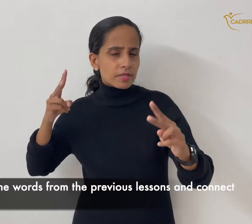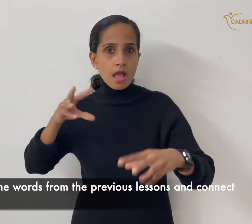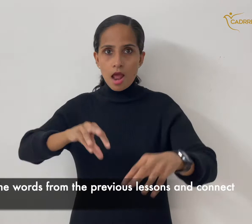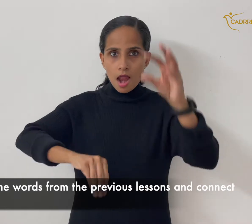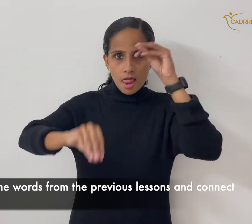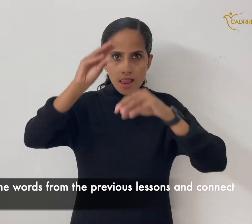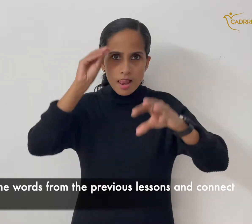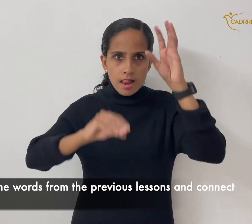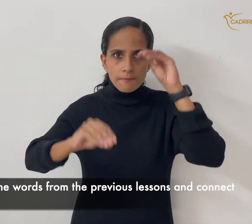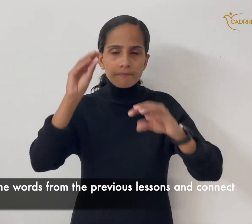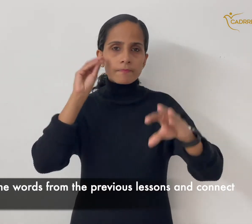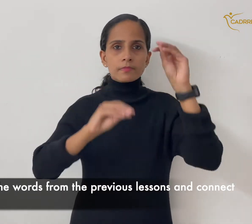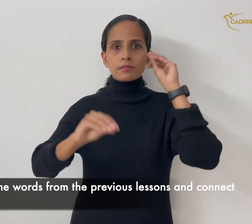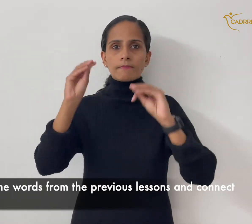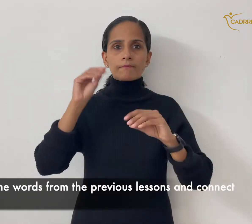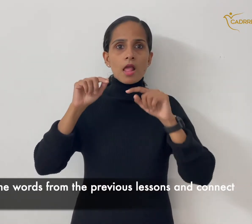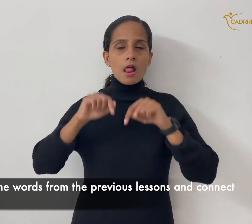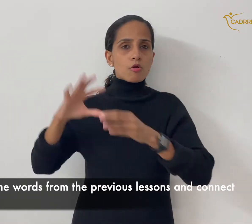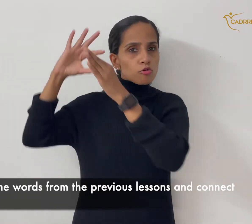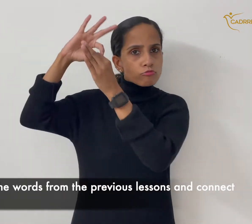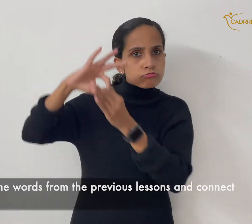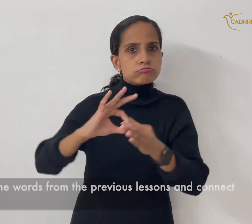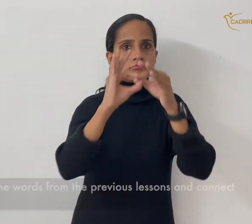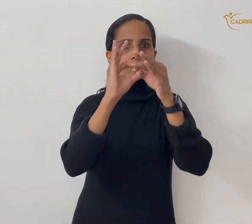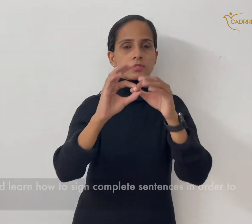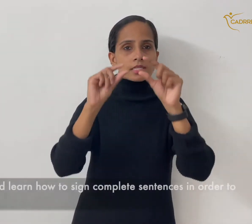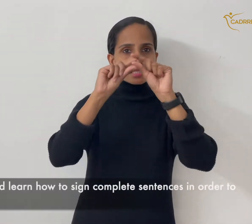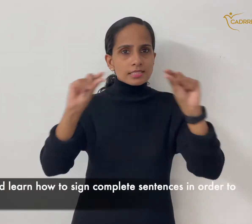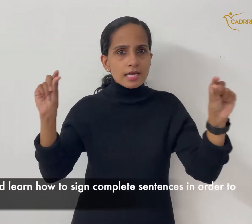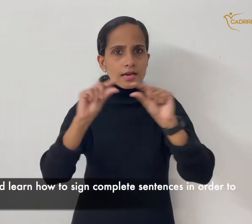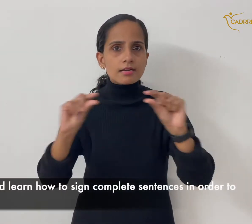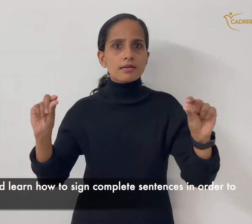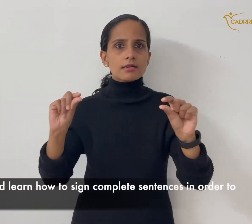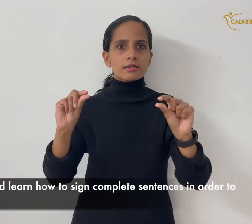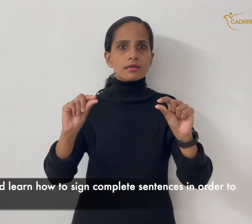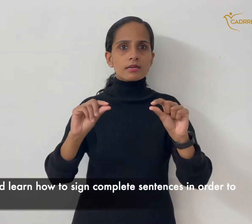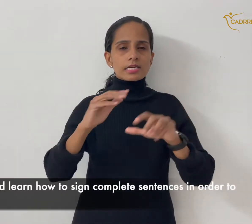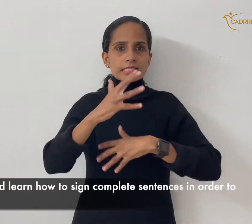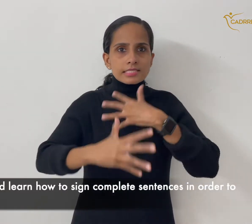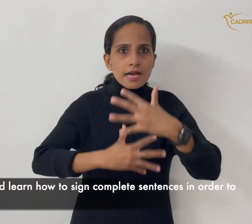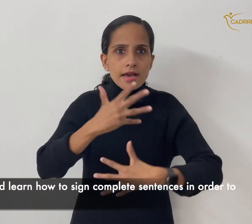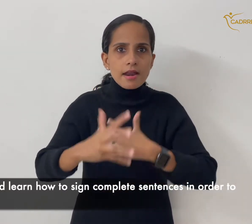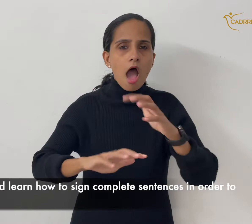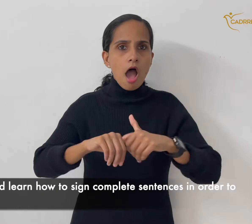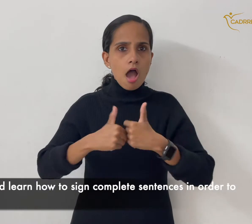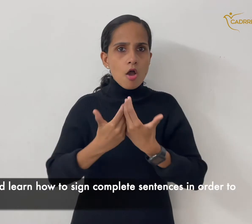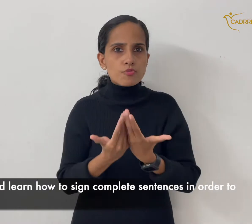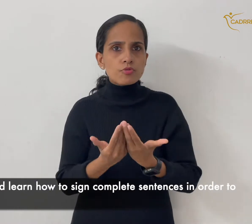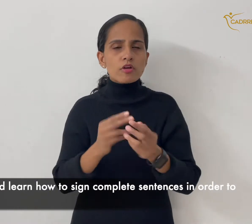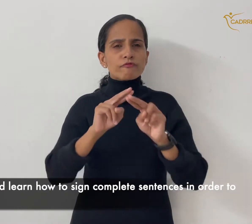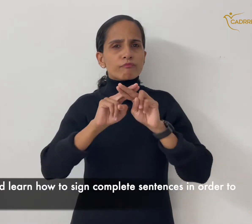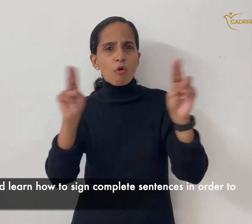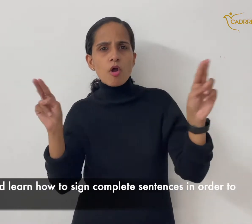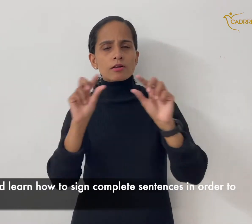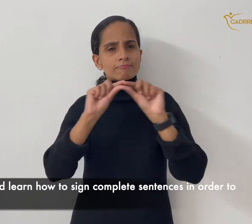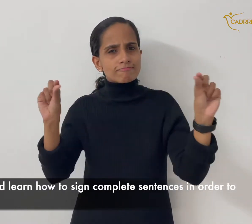lessons and connect them into sentences and learn how to sign complete